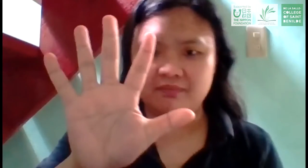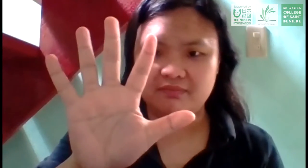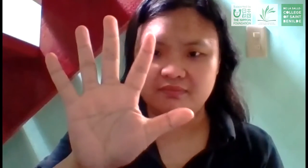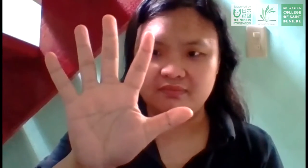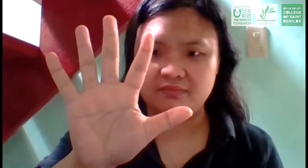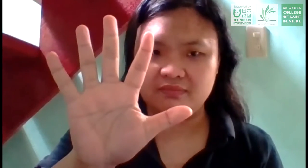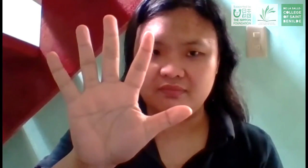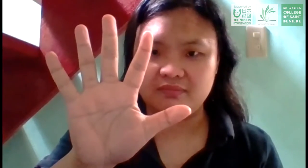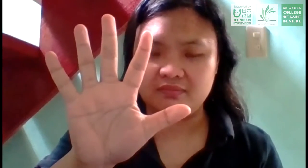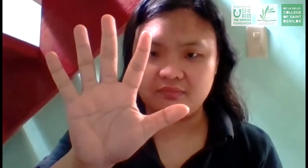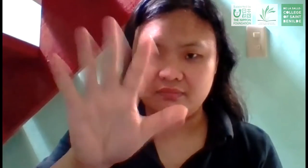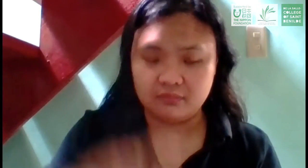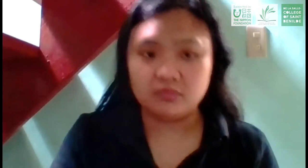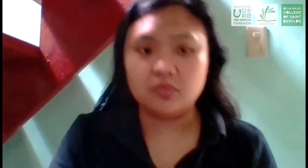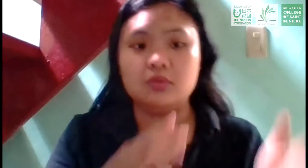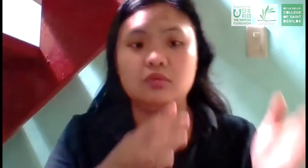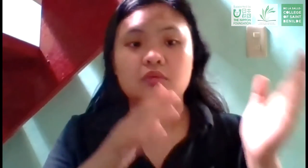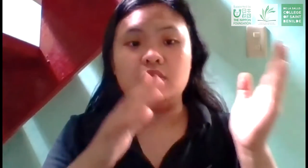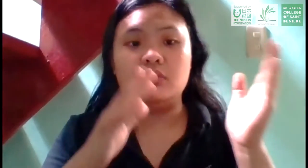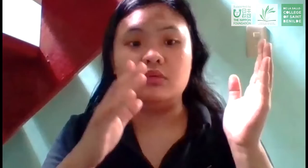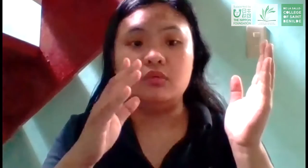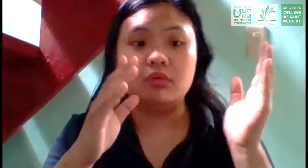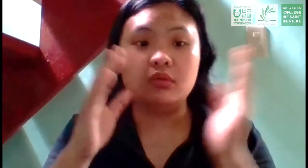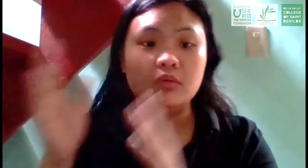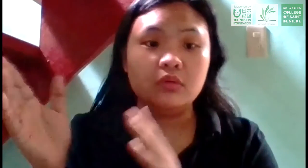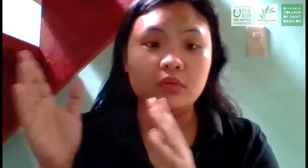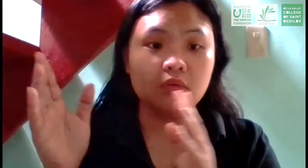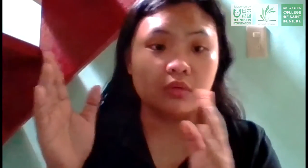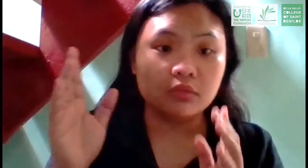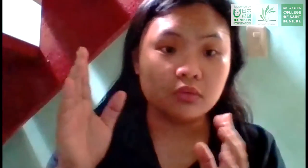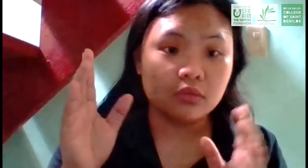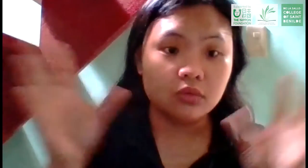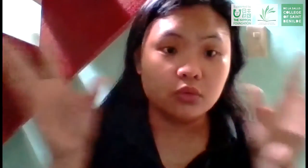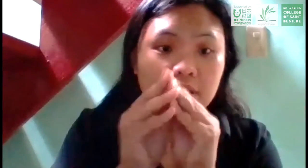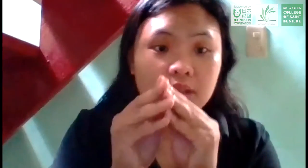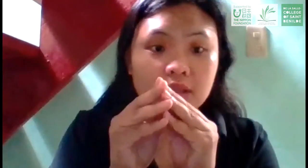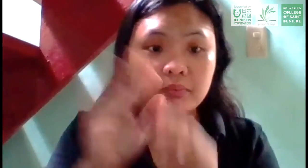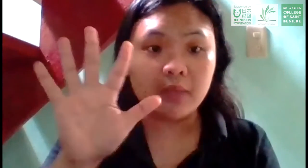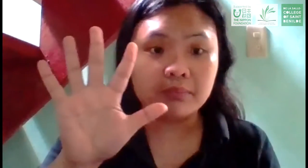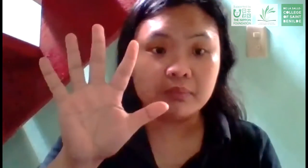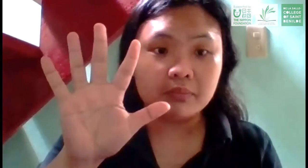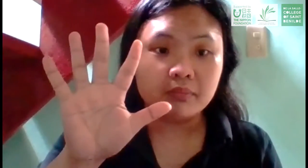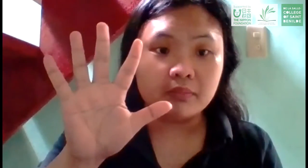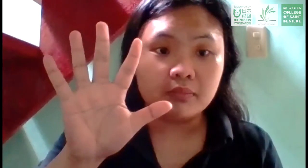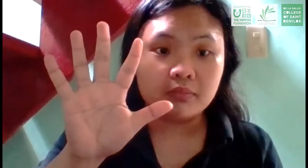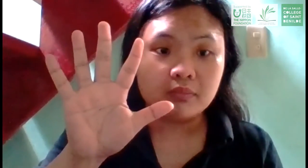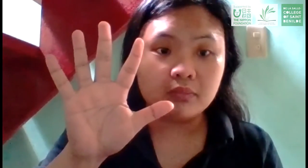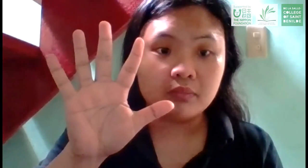together answer 5. That's how we usually do it. Wait a minute, is this